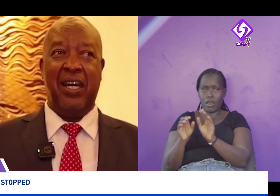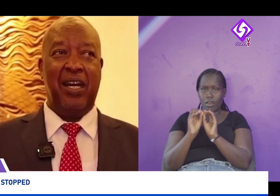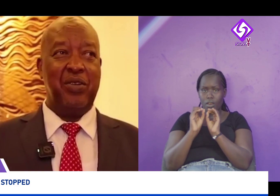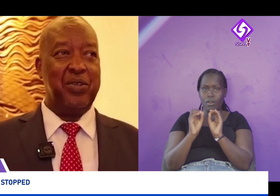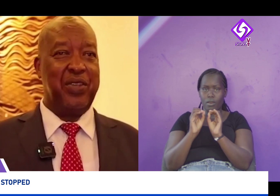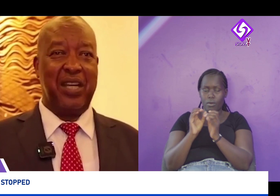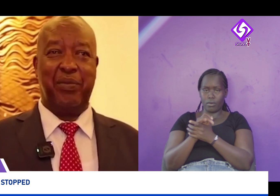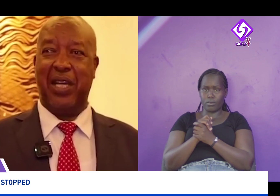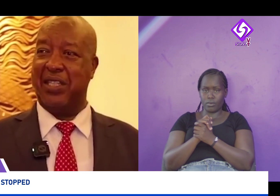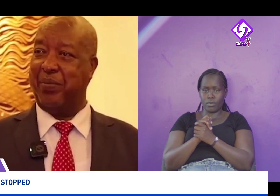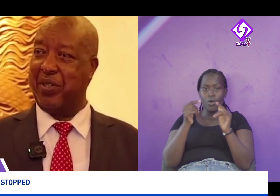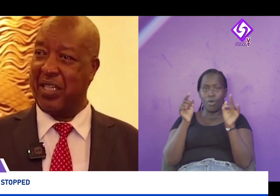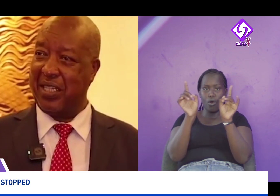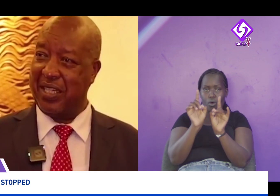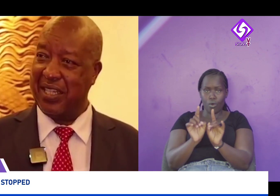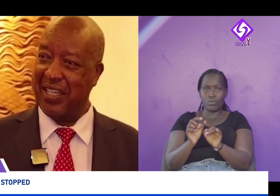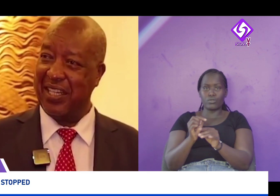I also thank my supporters,